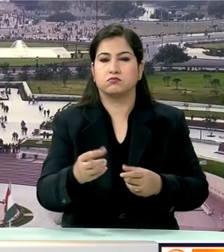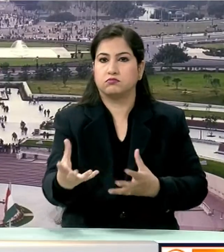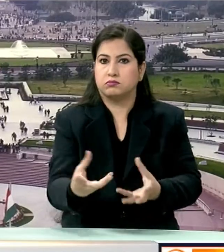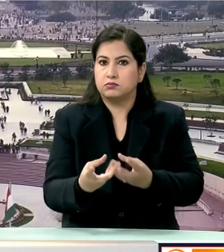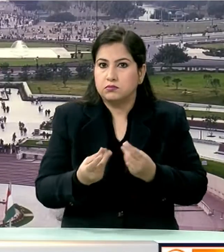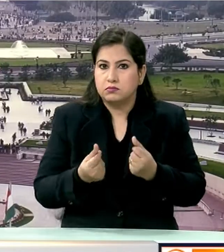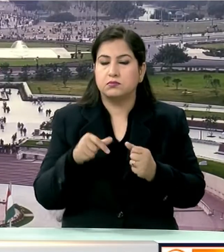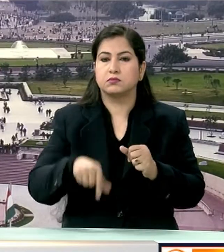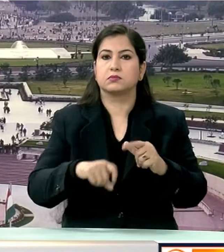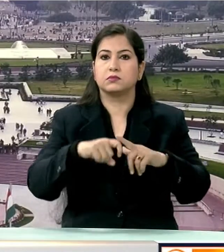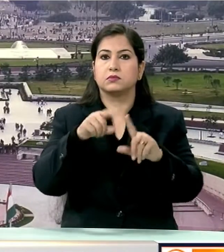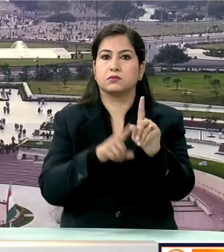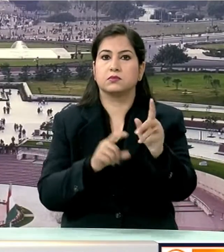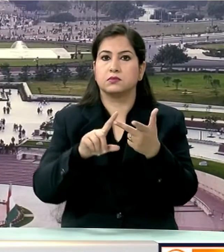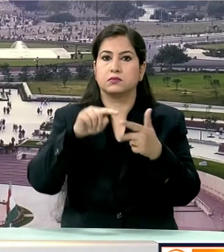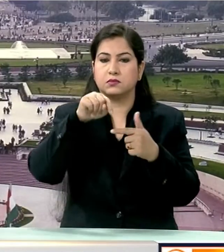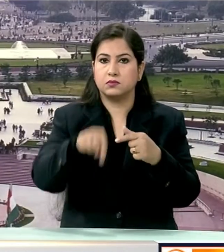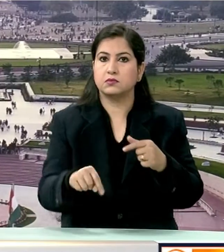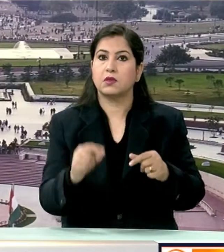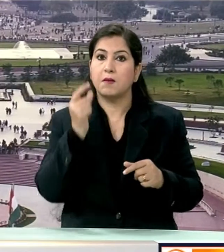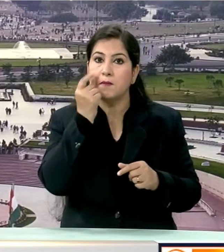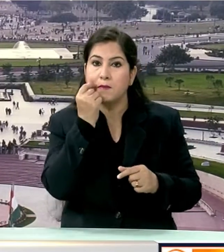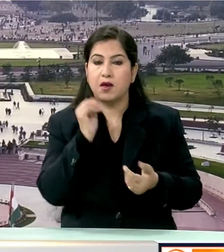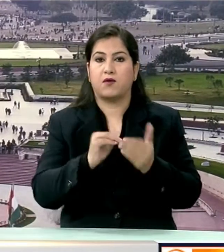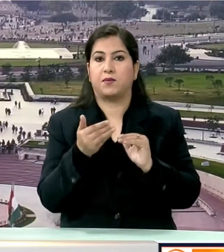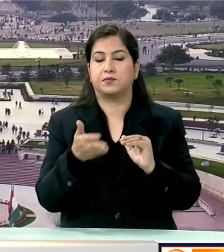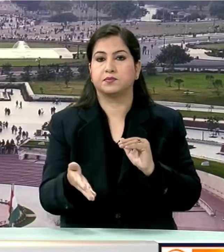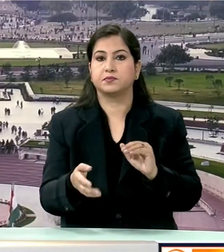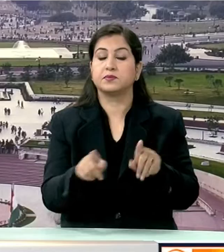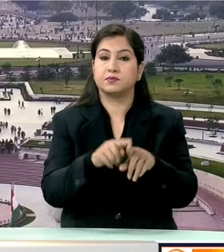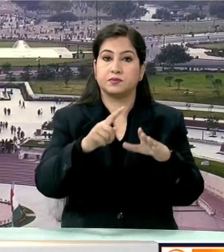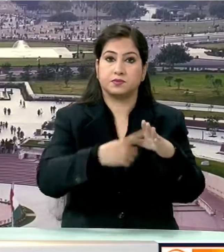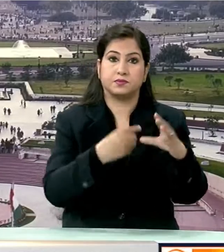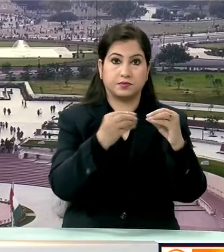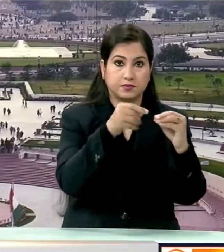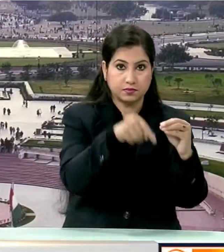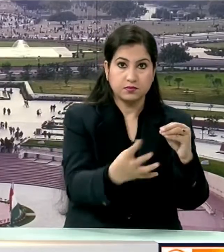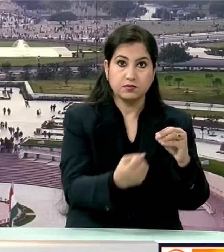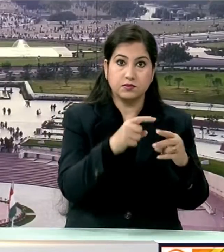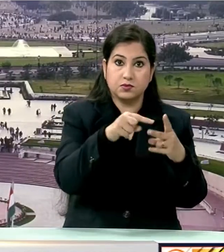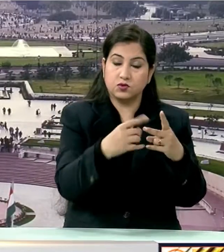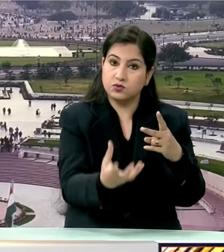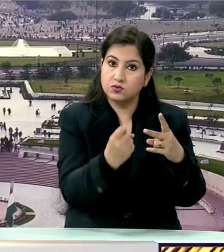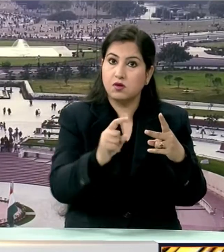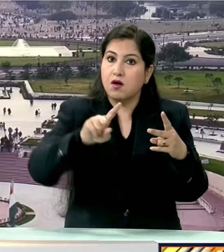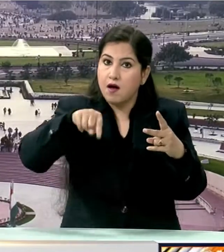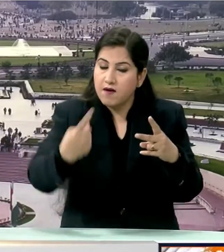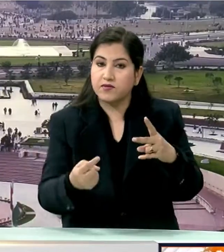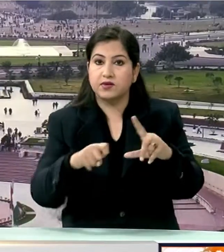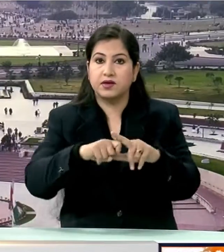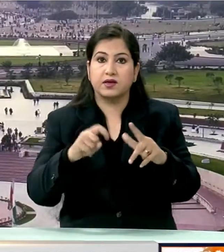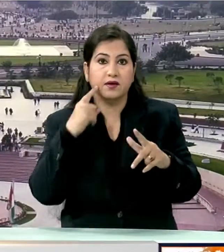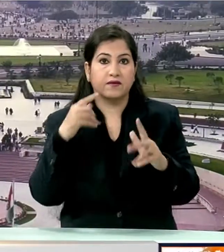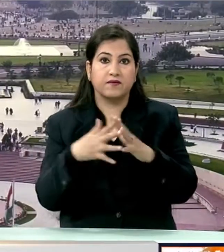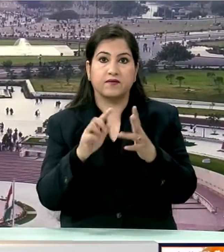scoring. Kyle Jamieson was declared man of the match. Jasprit Bumrah picked up 2 wickets, one after the Kiwi openers had put